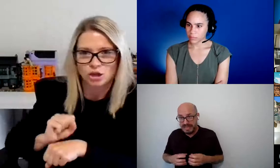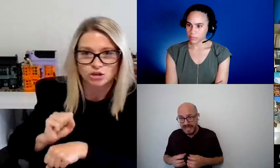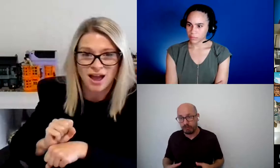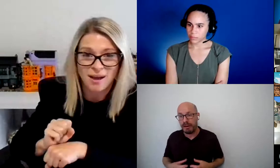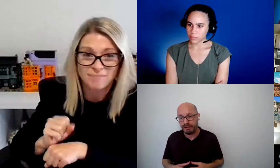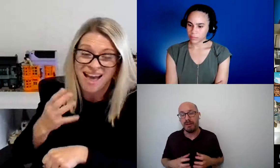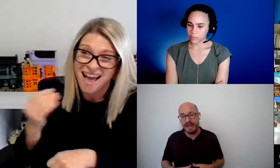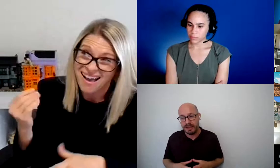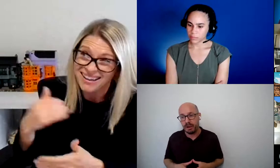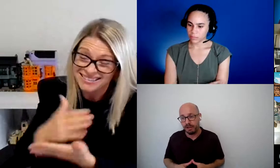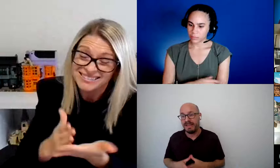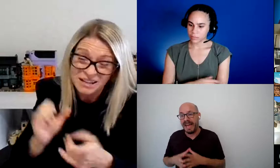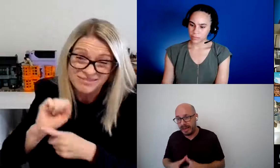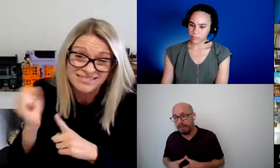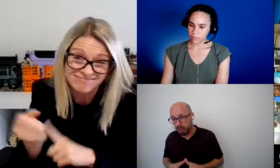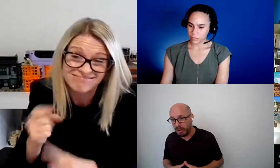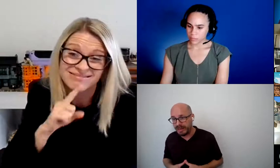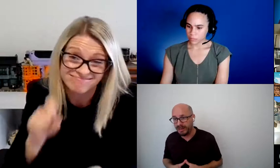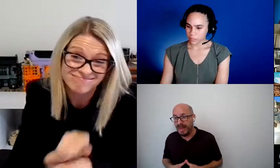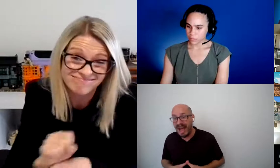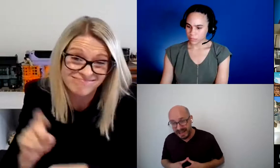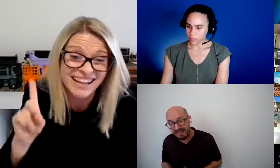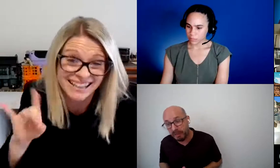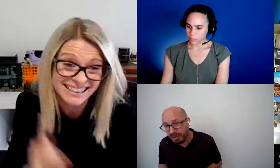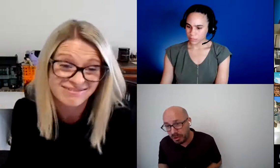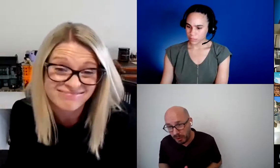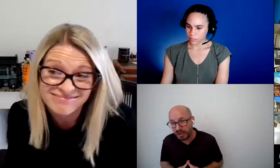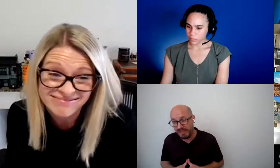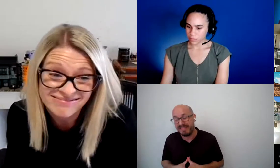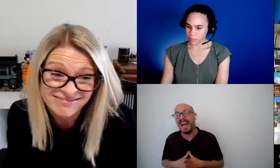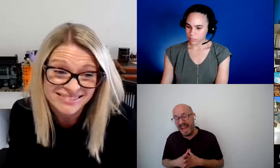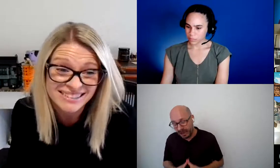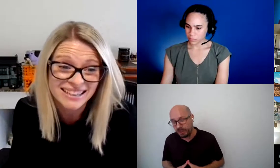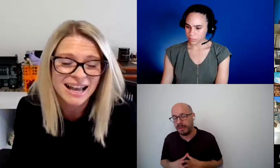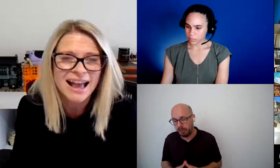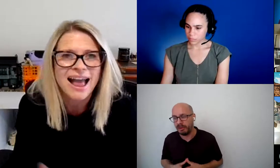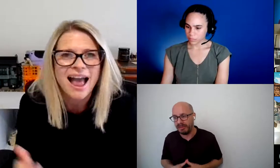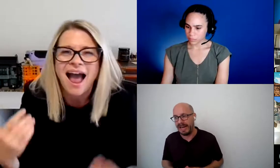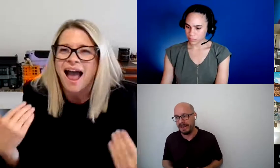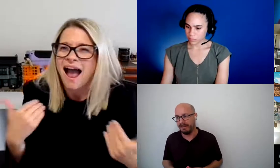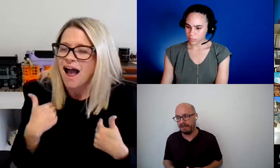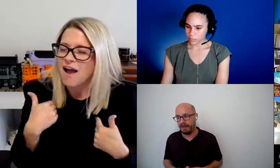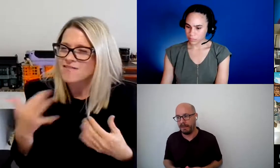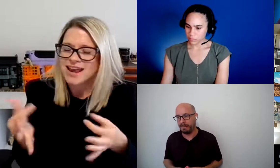that would decrease the likelihood of getting employed, and in some situations, that actually was the case. It